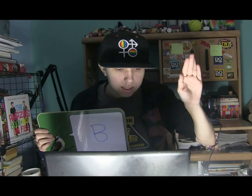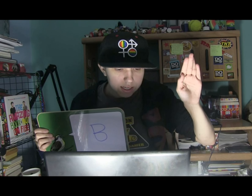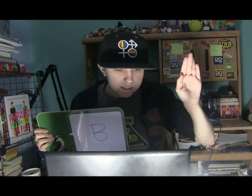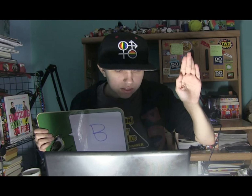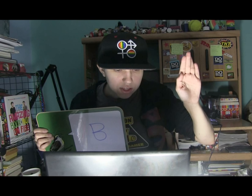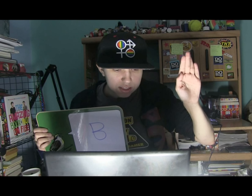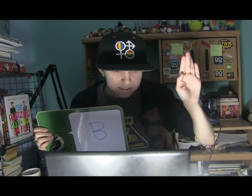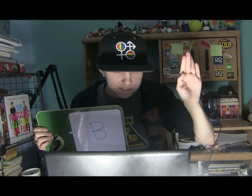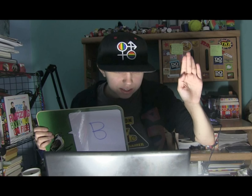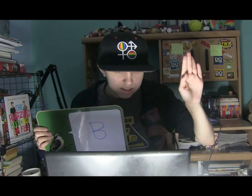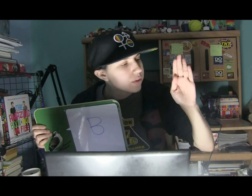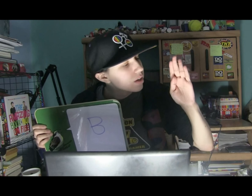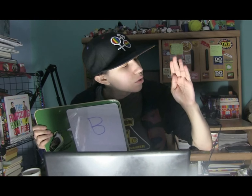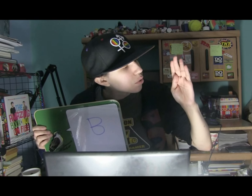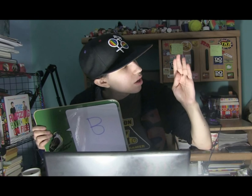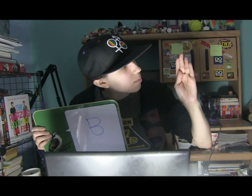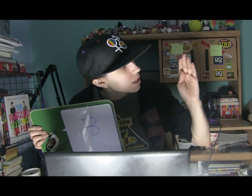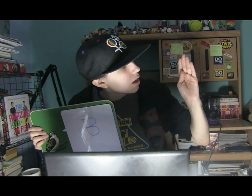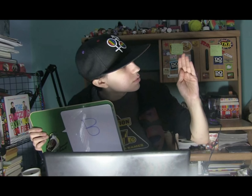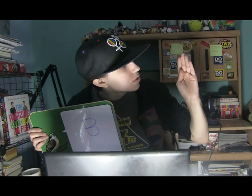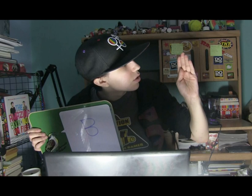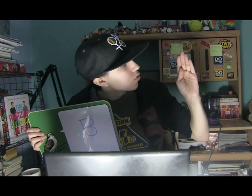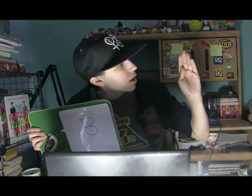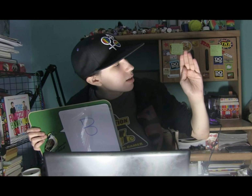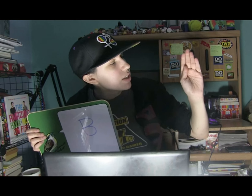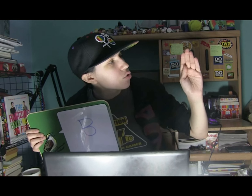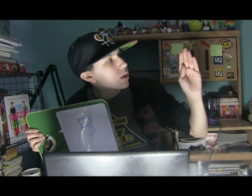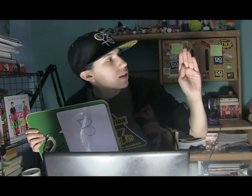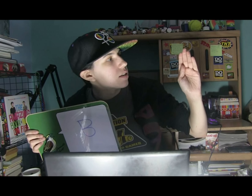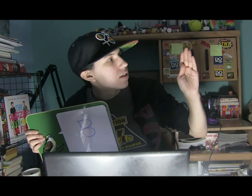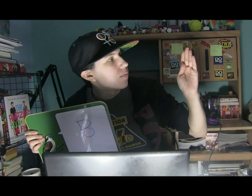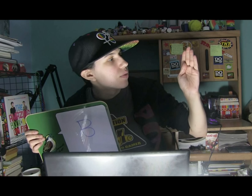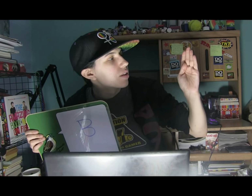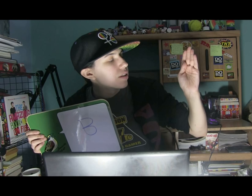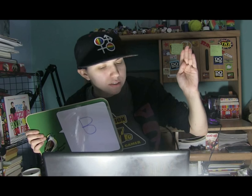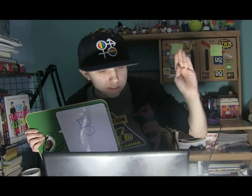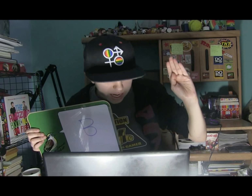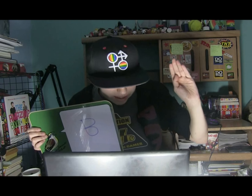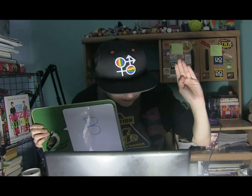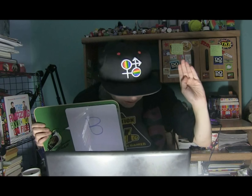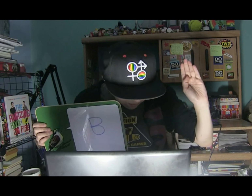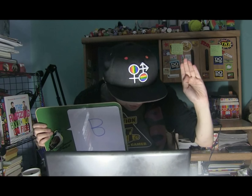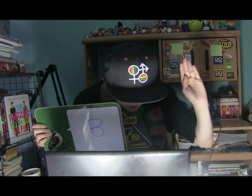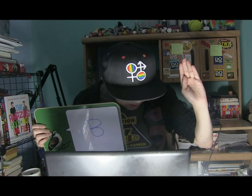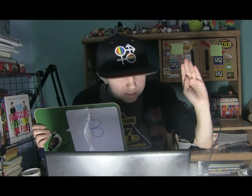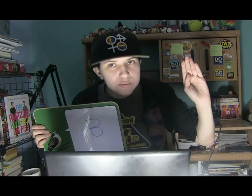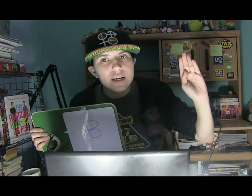Like this. Your thumb comes right in between that little spot